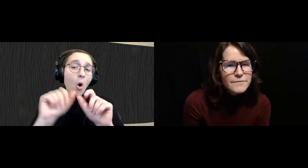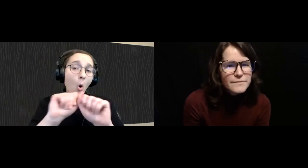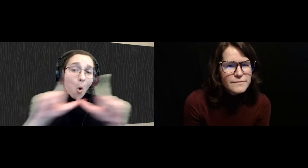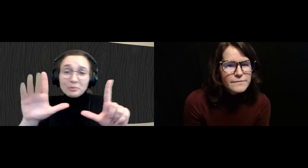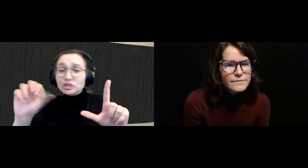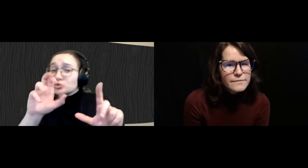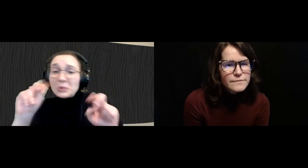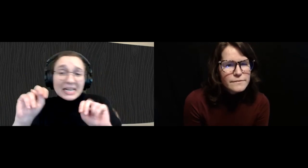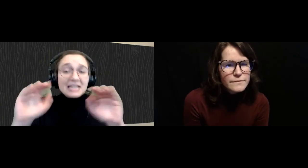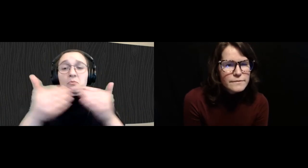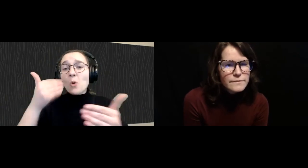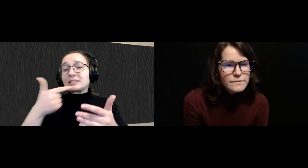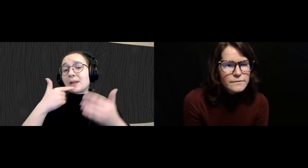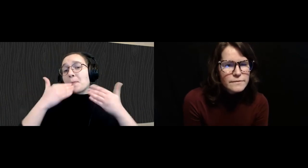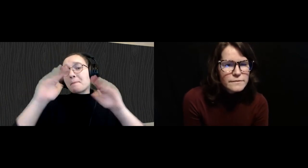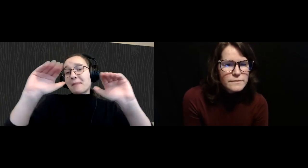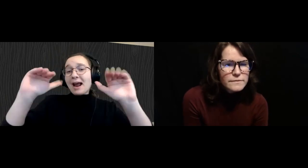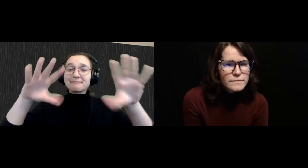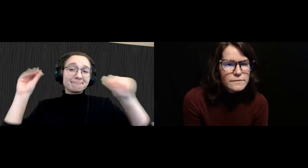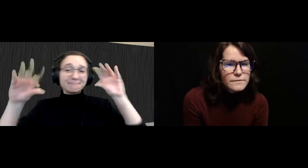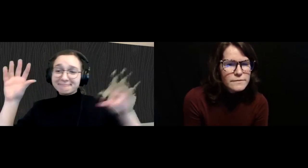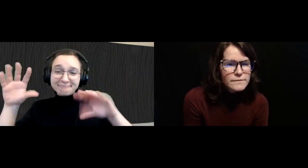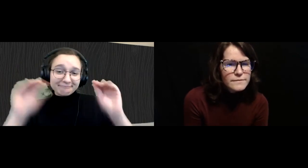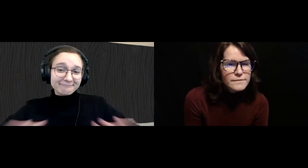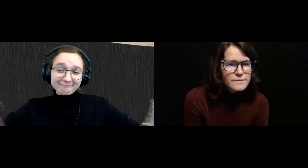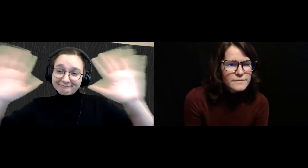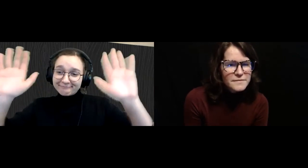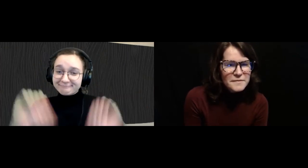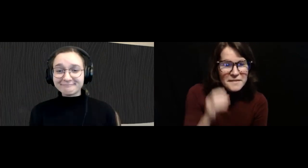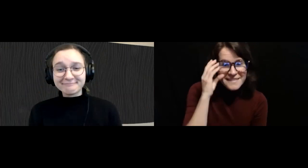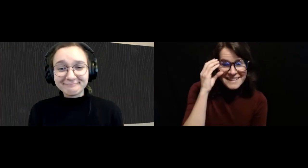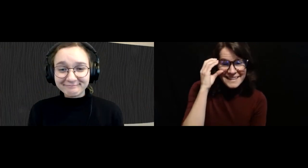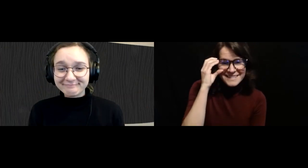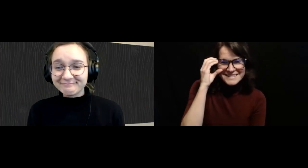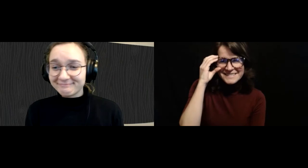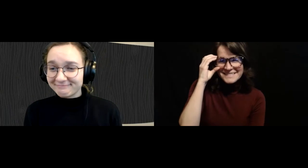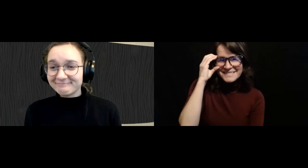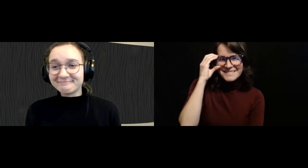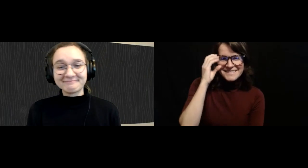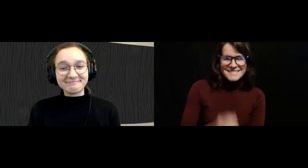So you can go ahead and open your screens and we'll all say goodbye and then we'll all be gone.